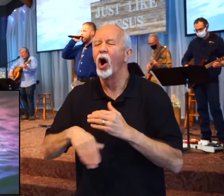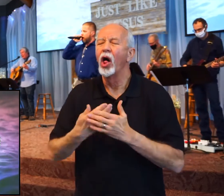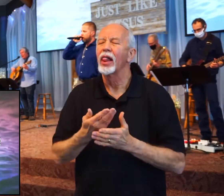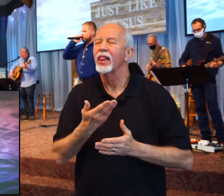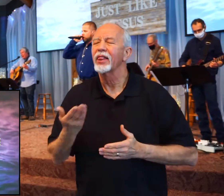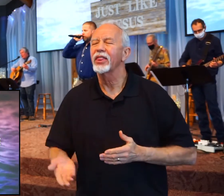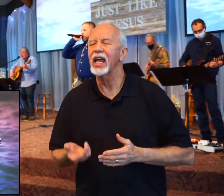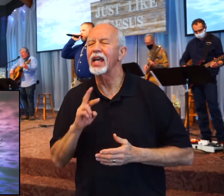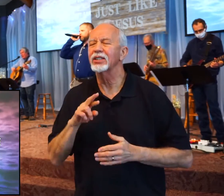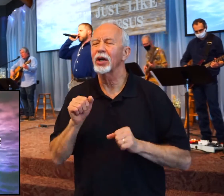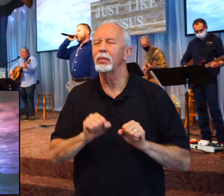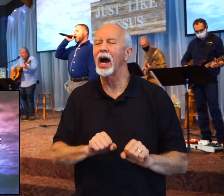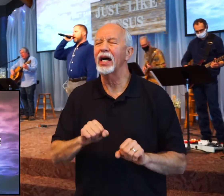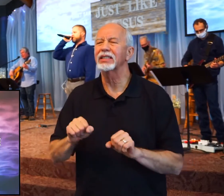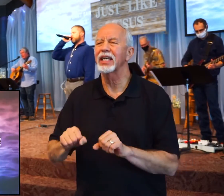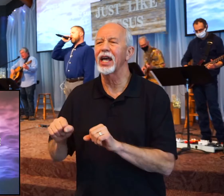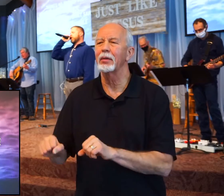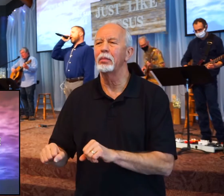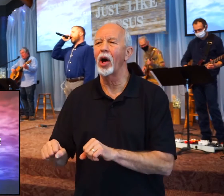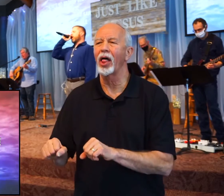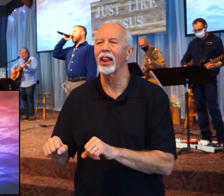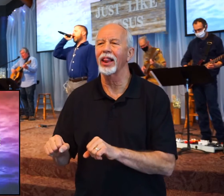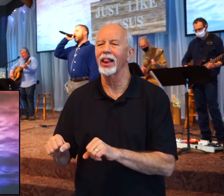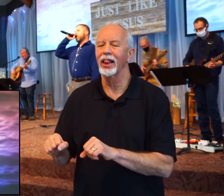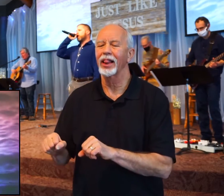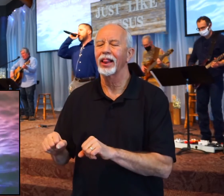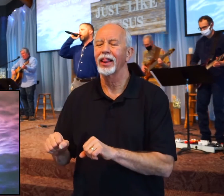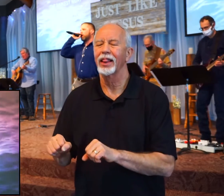save, all things are possible.